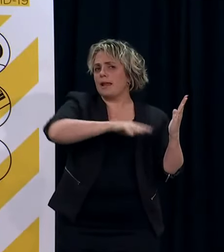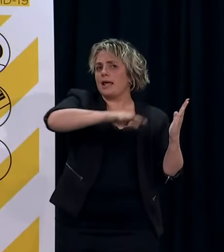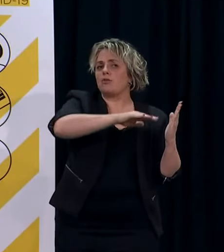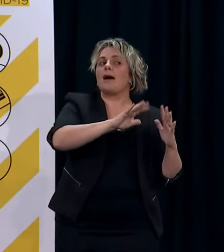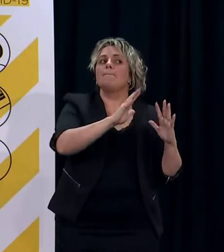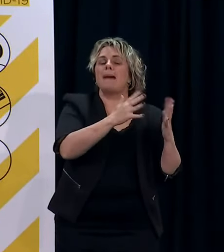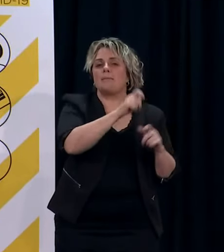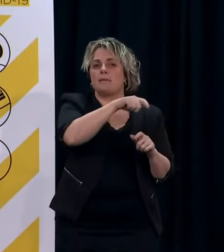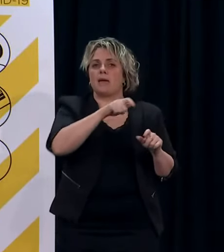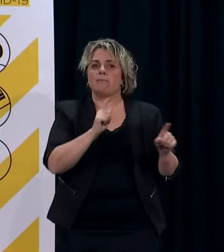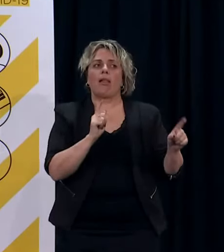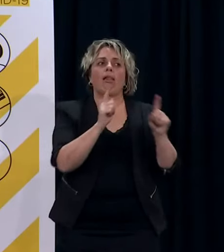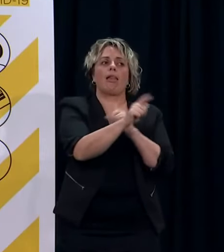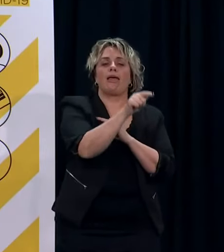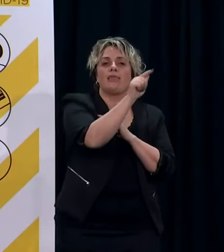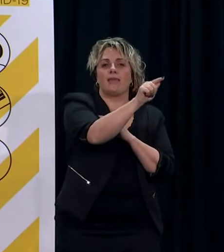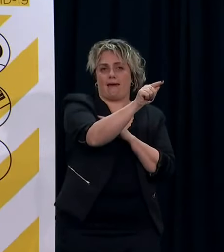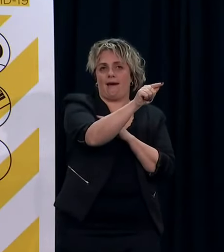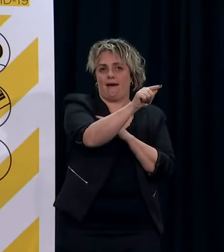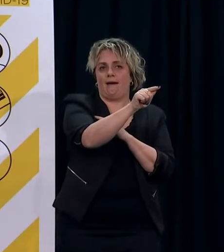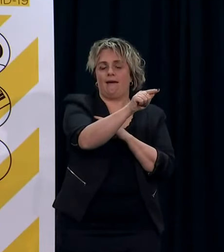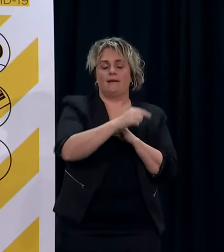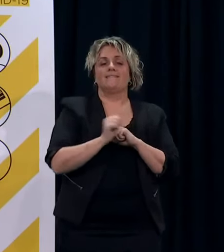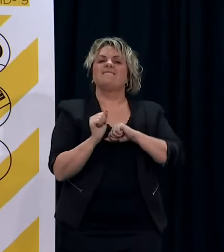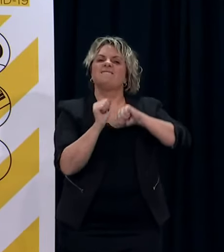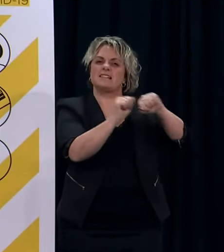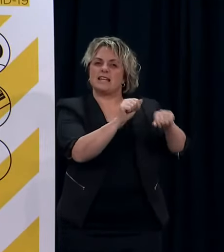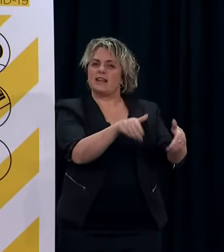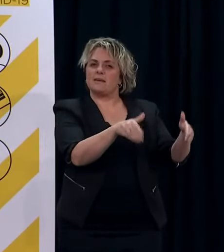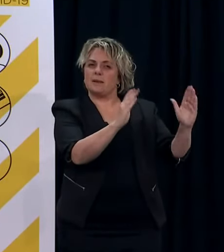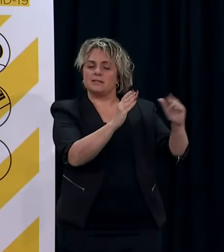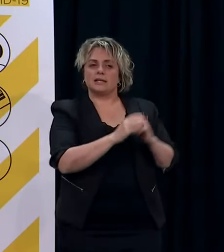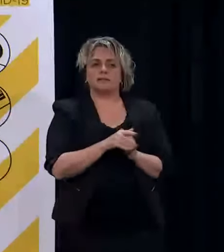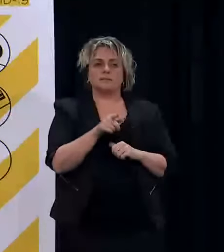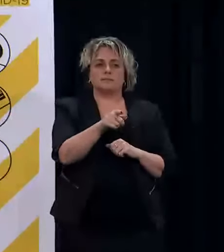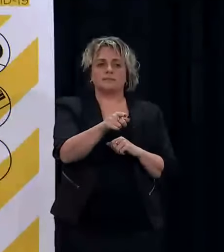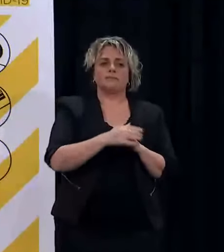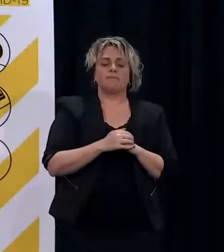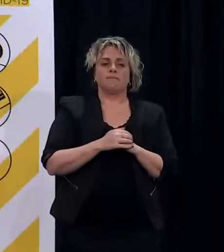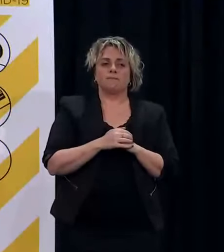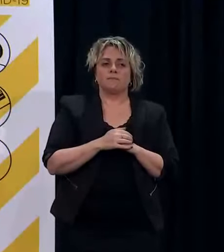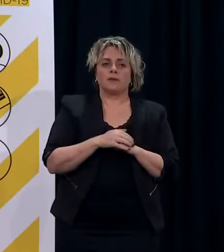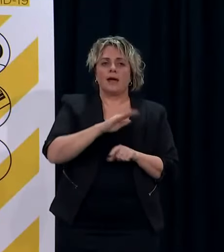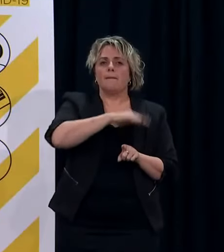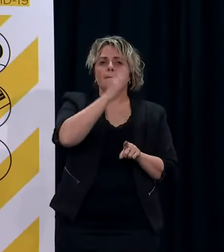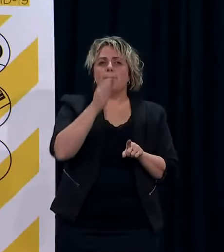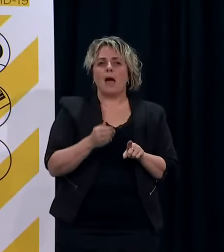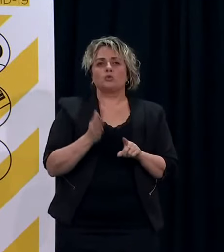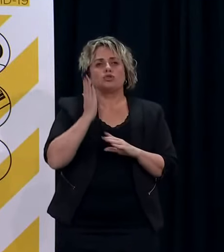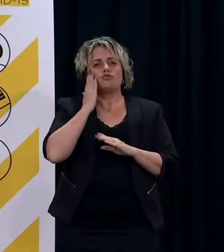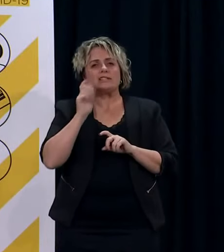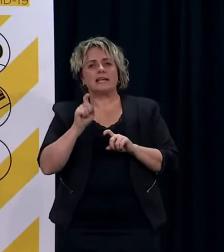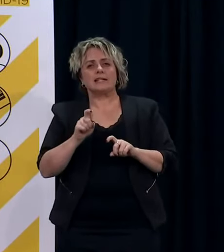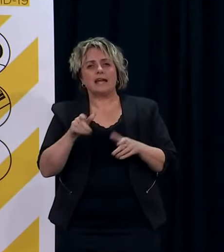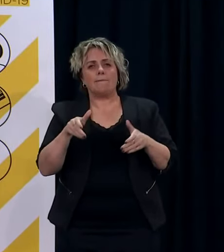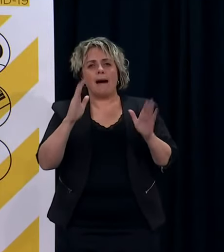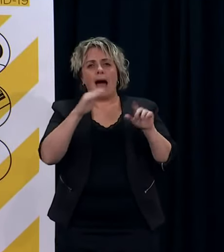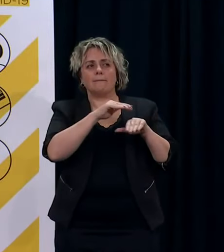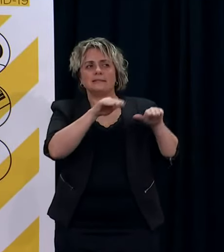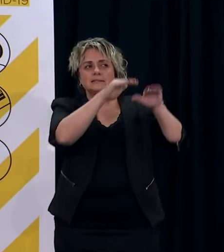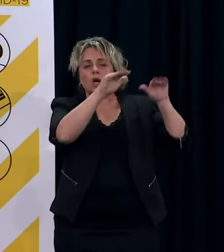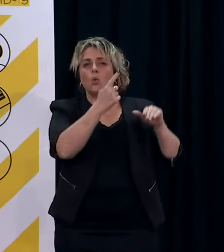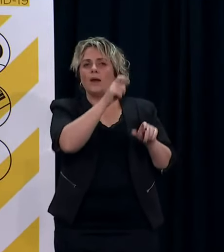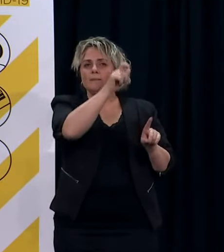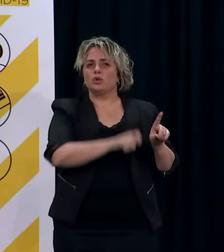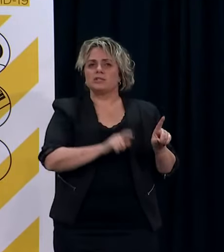there who are not just the residents. And a resident of the Mount Residence Apartments has told us that she hasn't been tested yet, and